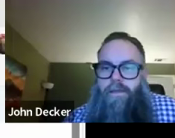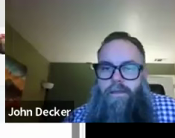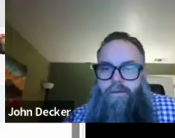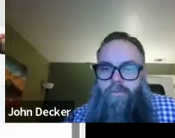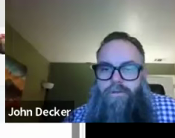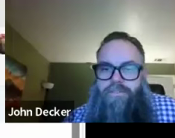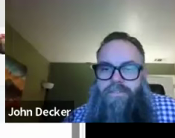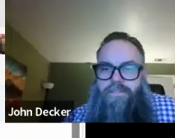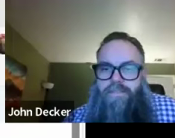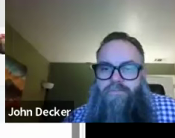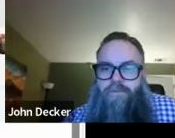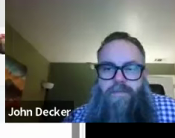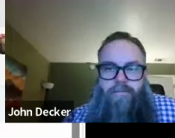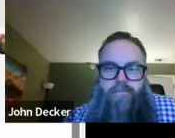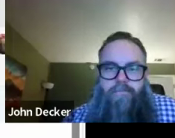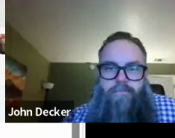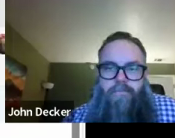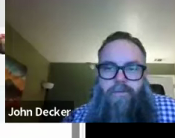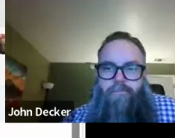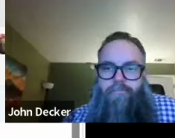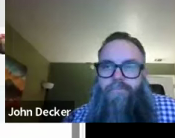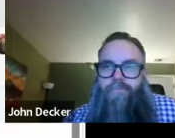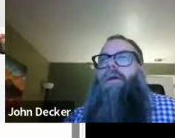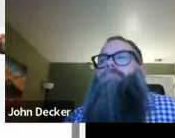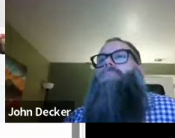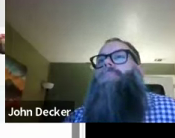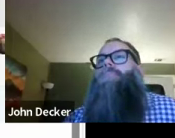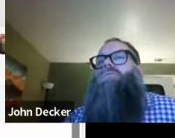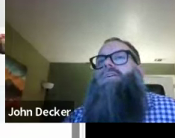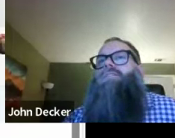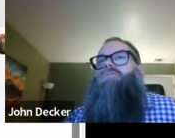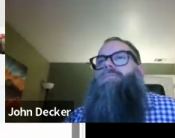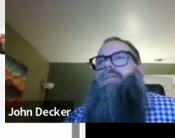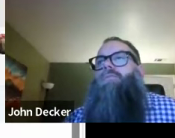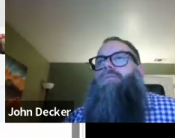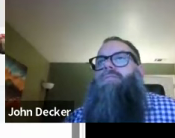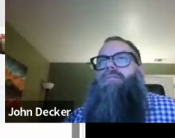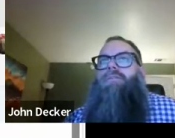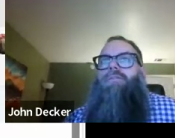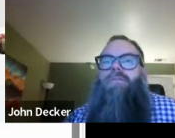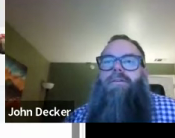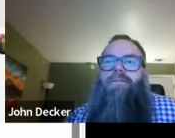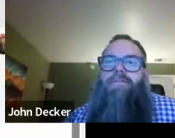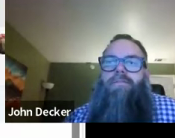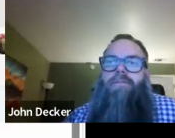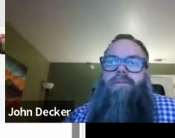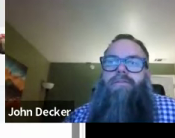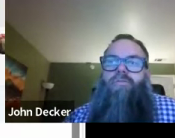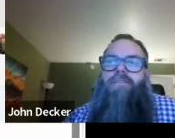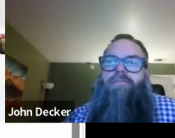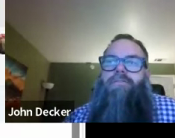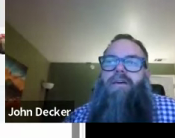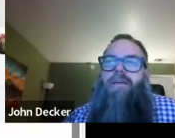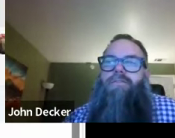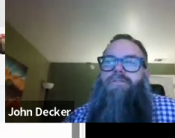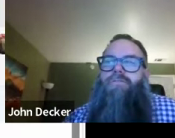All right. And are we all seeing DDS's website? Yep. All right. So on DDS's website, they recently released